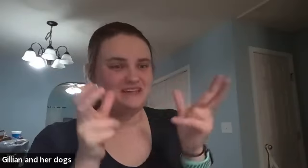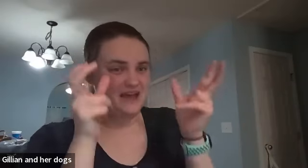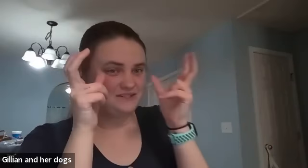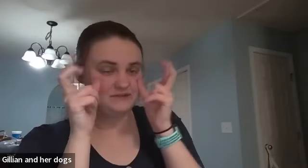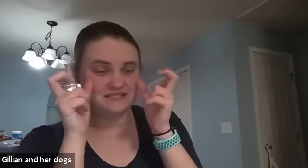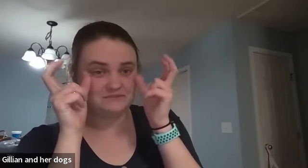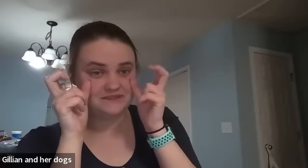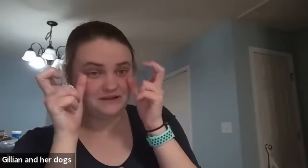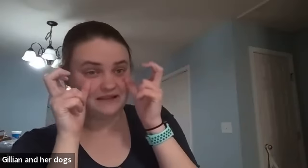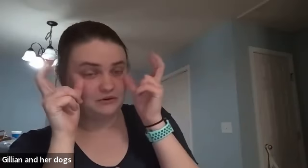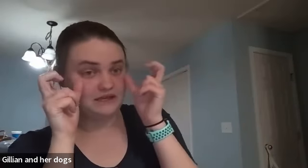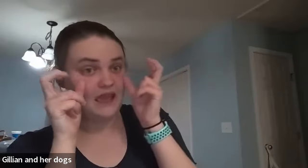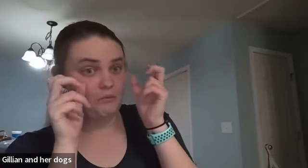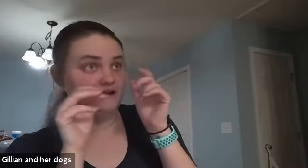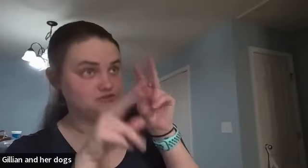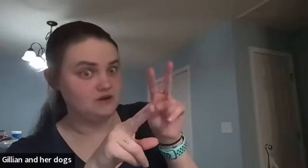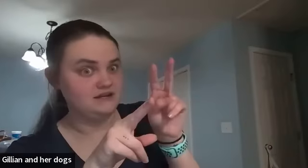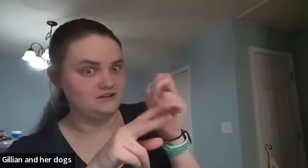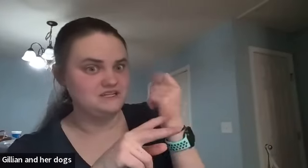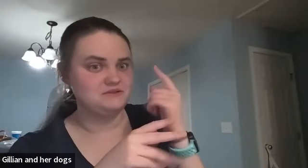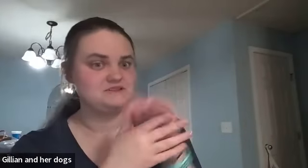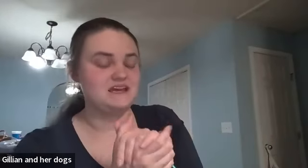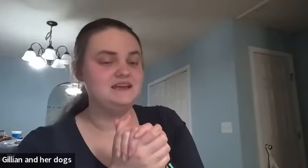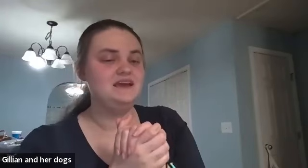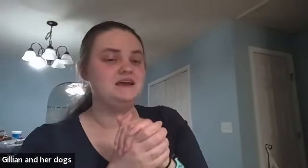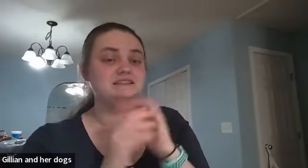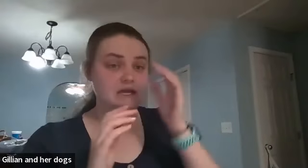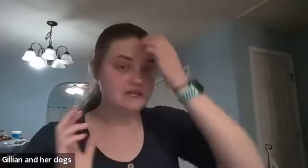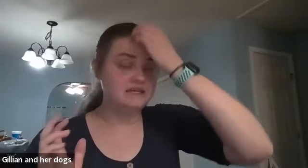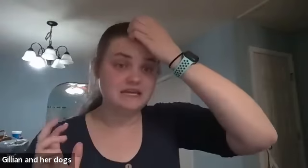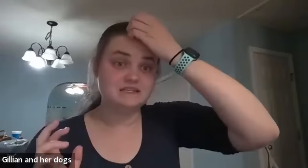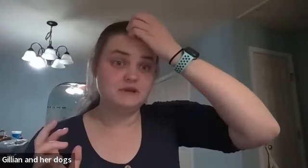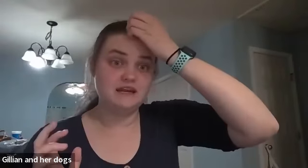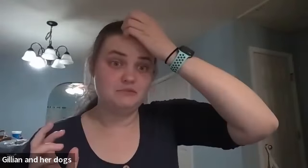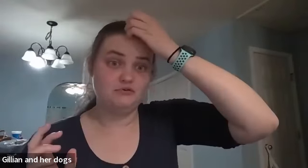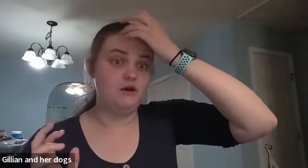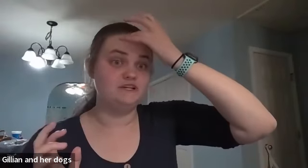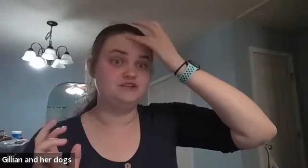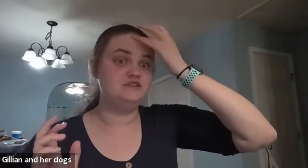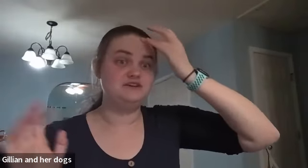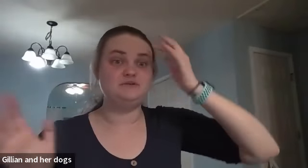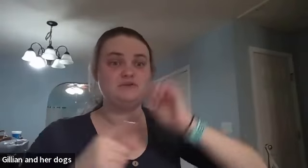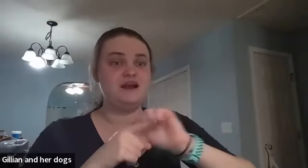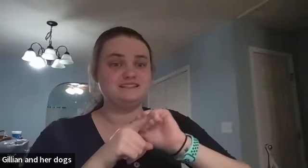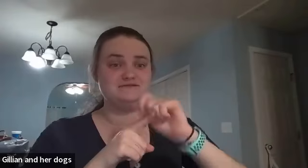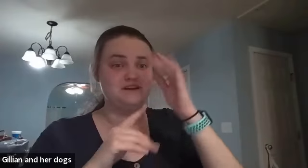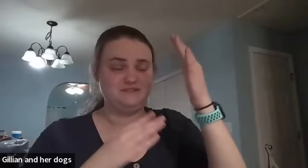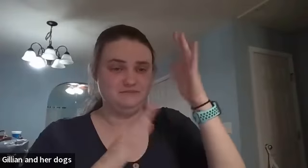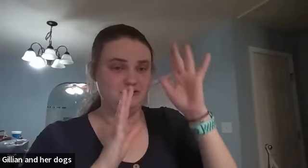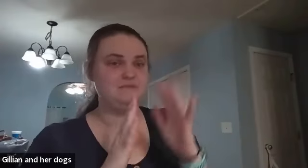to having to receptive, like looking and like trying to understand what they're saying, because it takes a minute. I promise. You think you can practice in front of a mirror and be